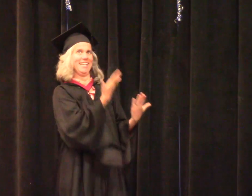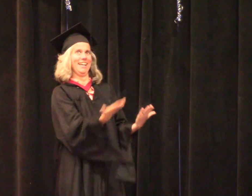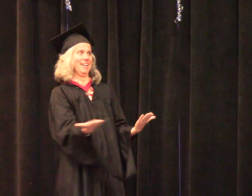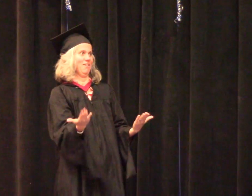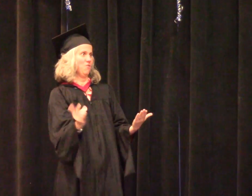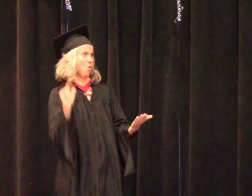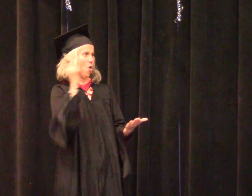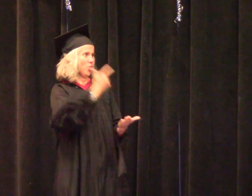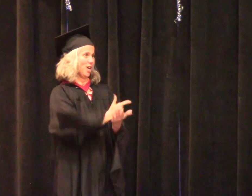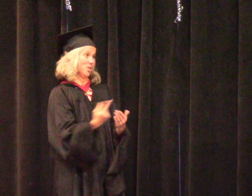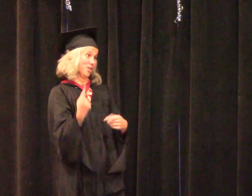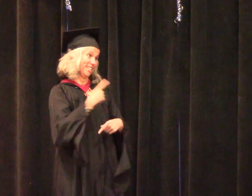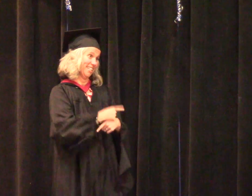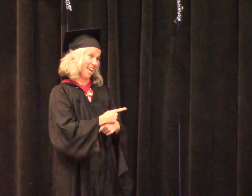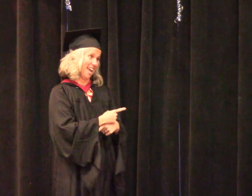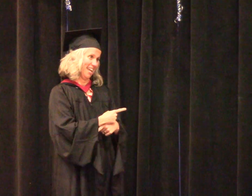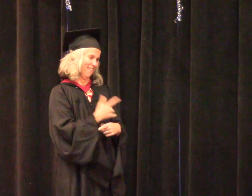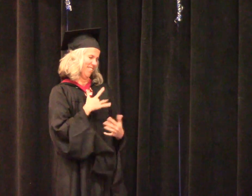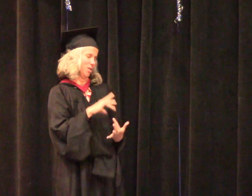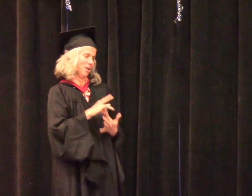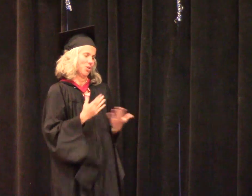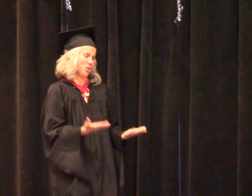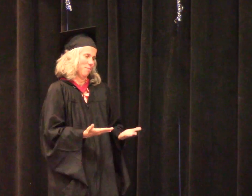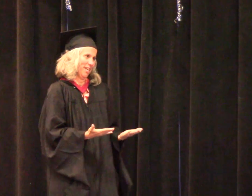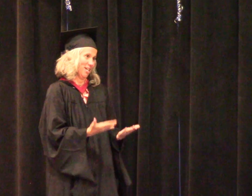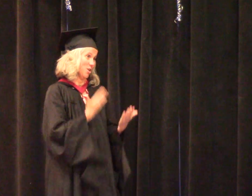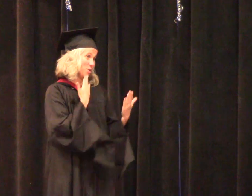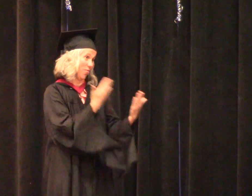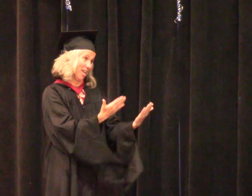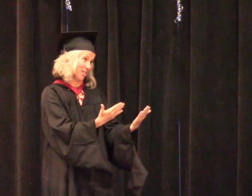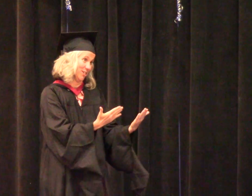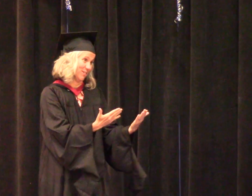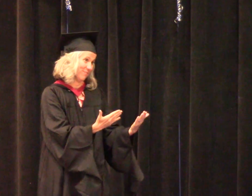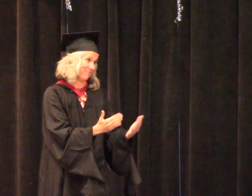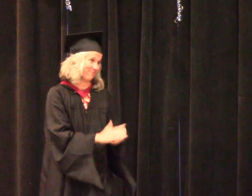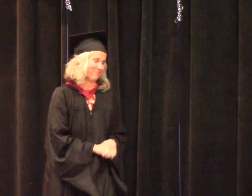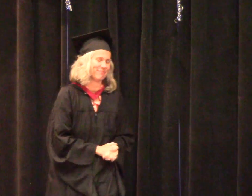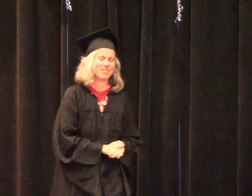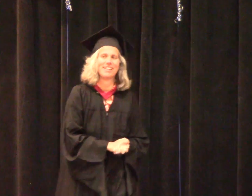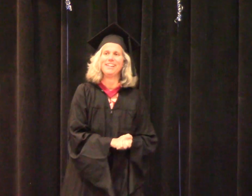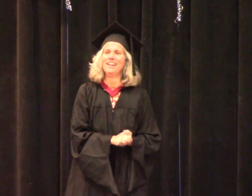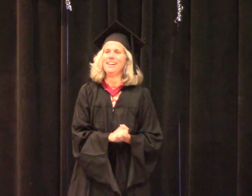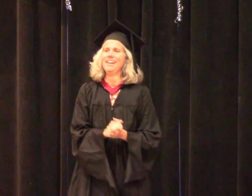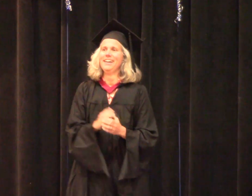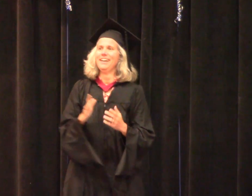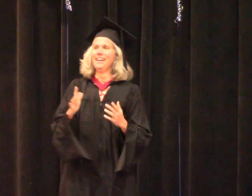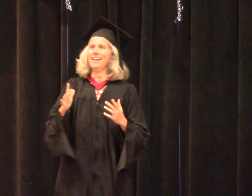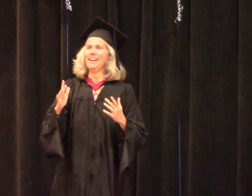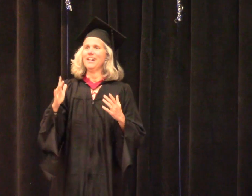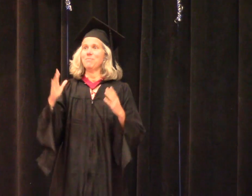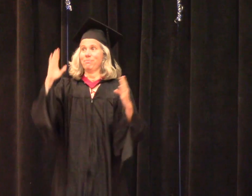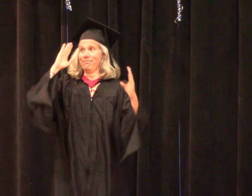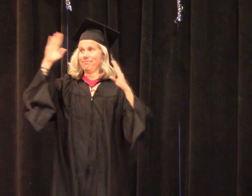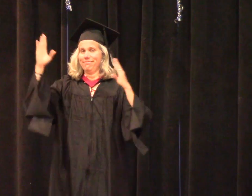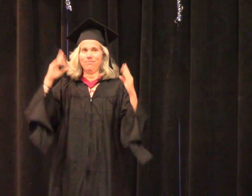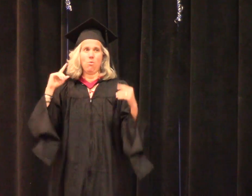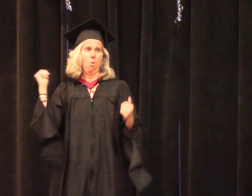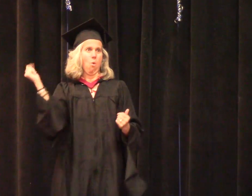girl, and it's amazing to see you here on graduation day. It's an honor for me to be part of such a special day, so thank